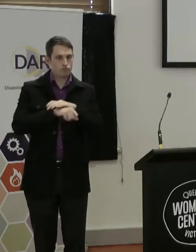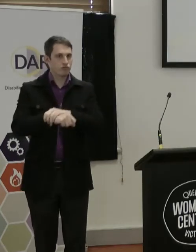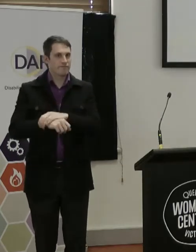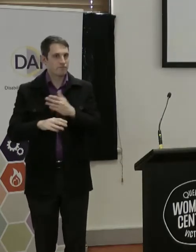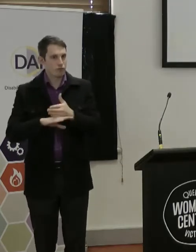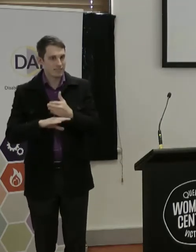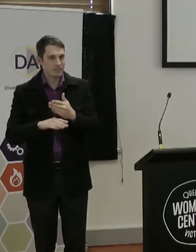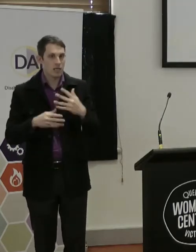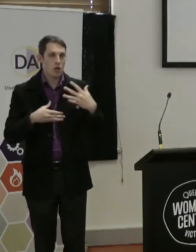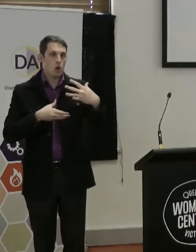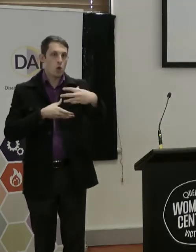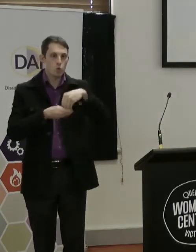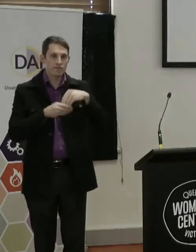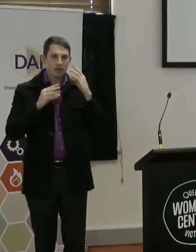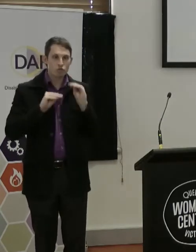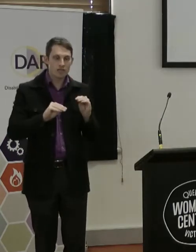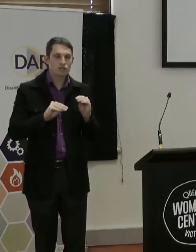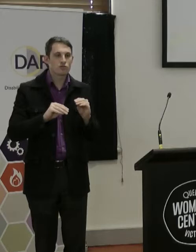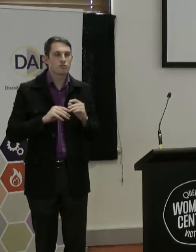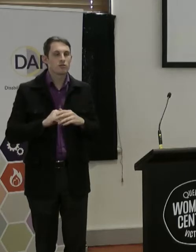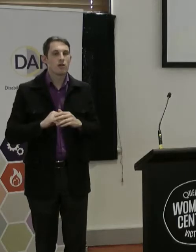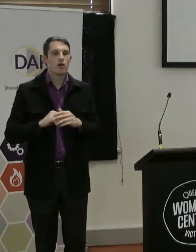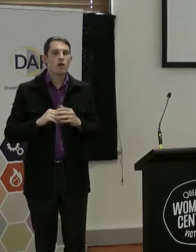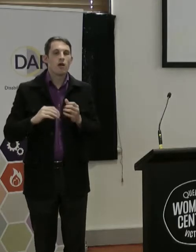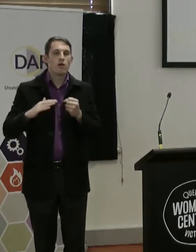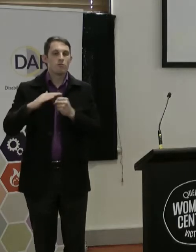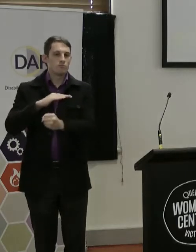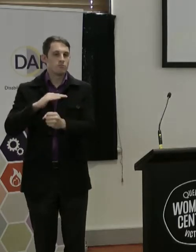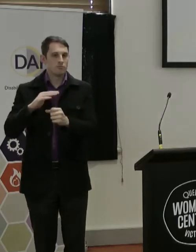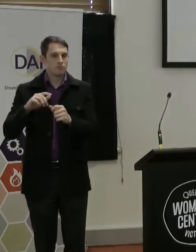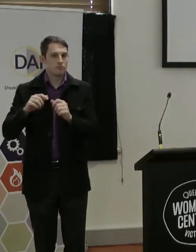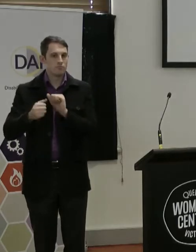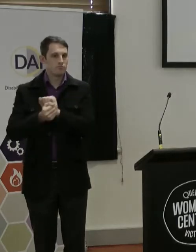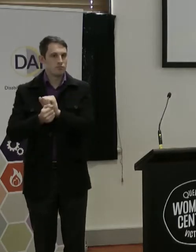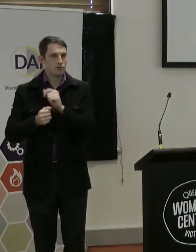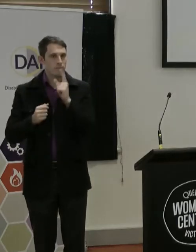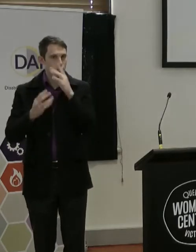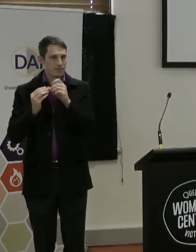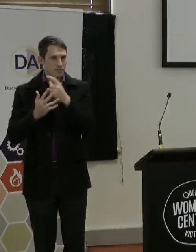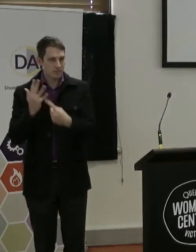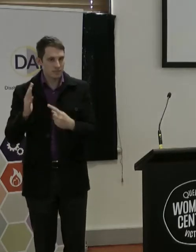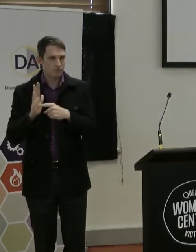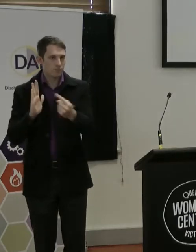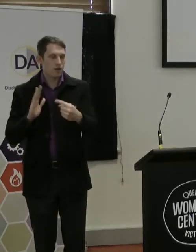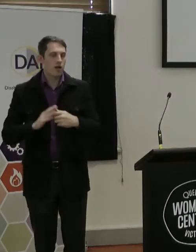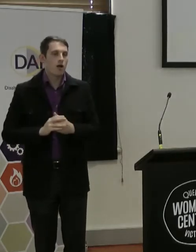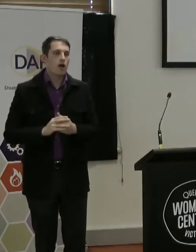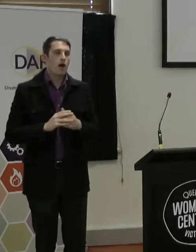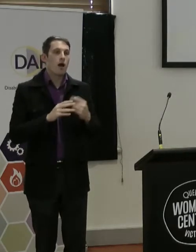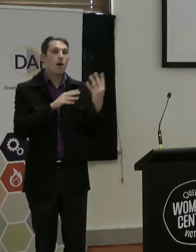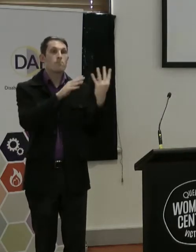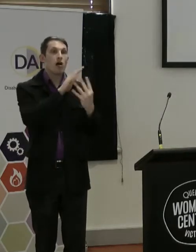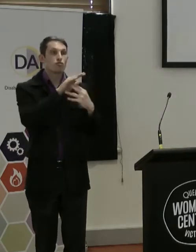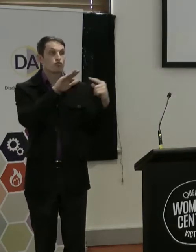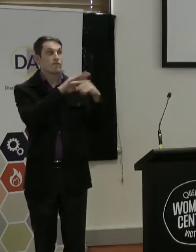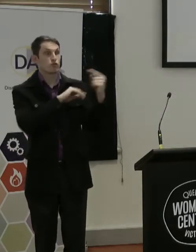education, indefinite detention of people with disability, legal capacity, discrimination against migrants and